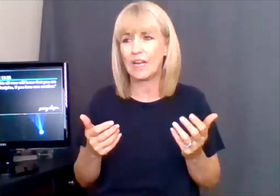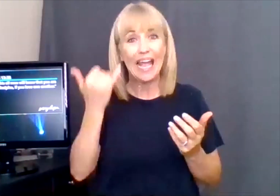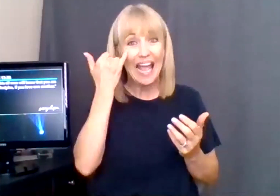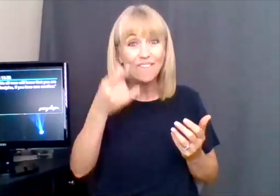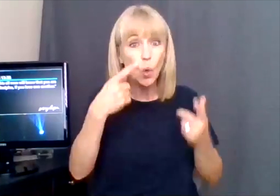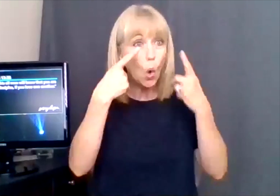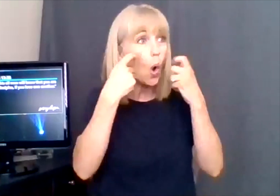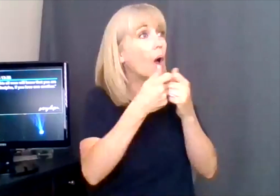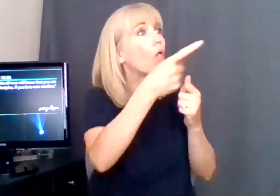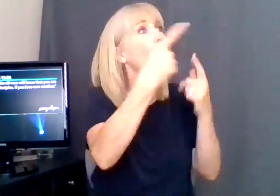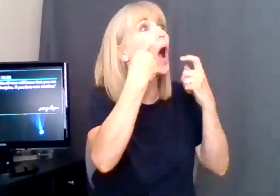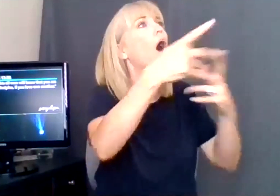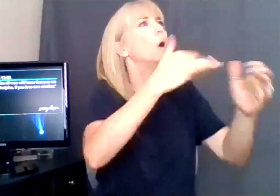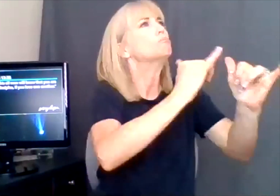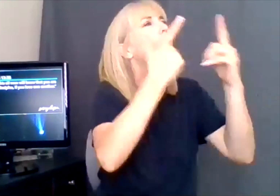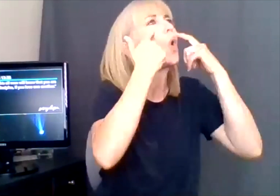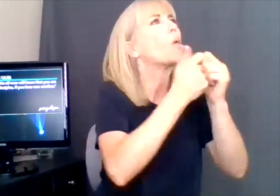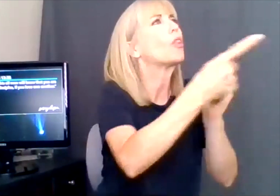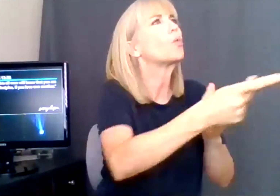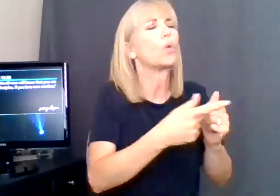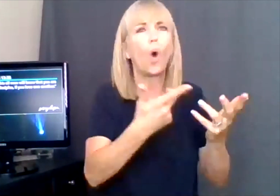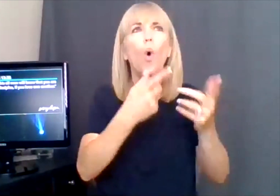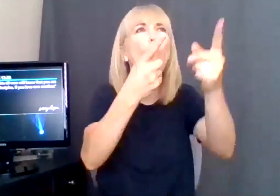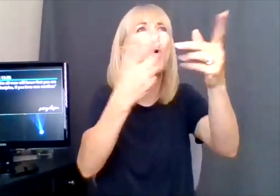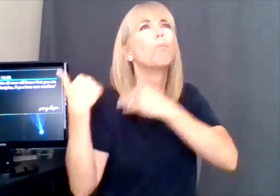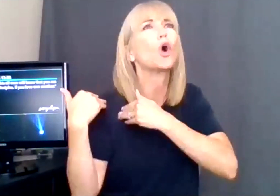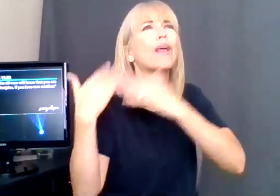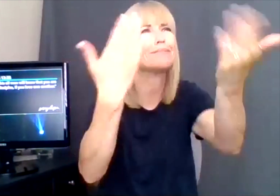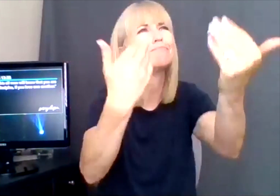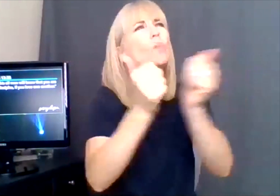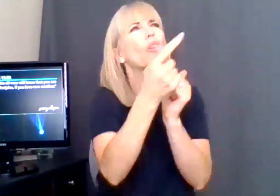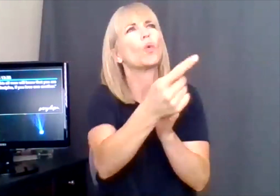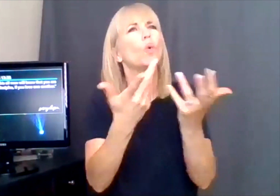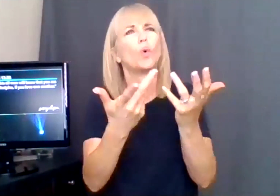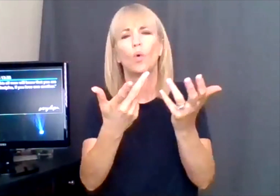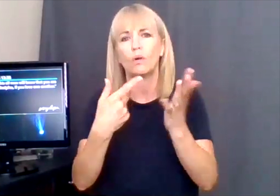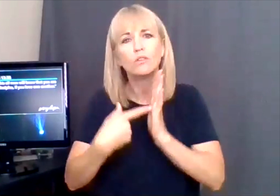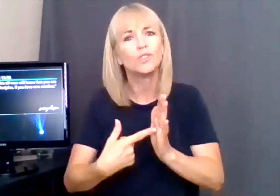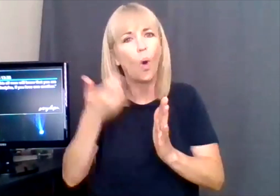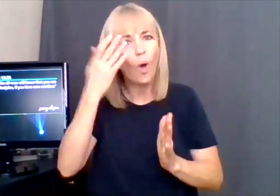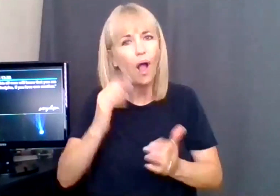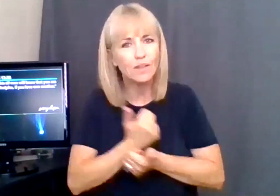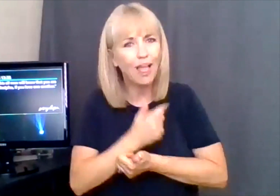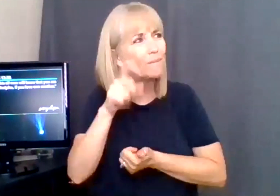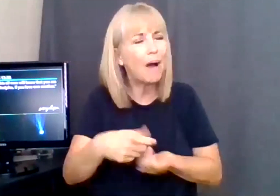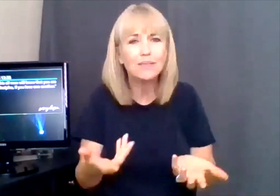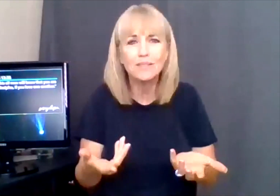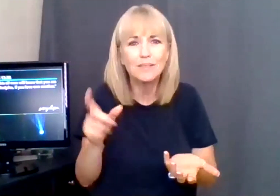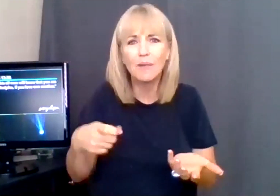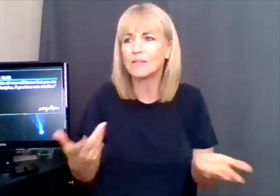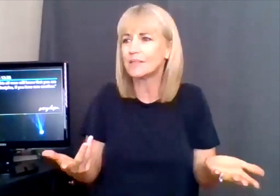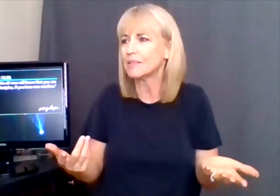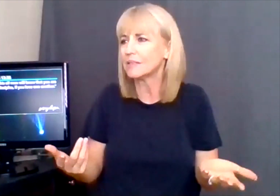weep with the people who are weeping. That we would carry their burdens. And that we would demonstrate God's love to them. Isaiah chapter